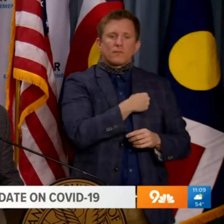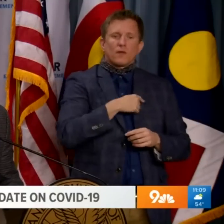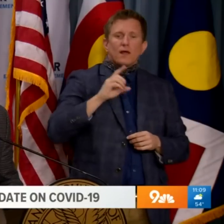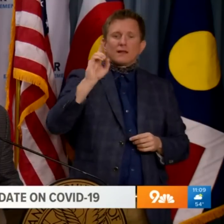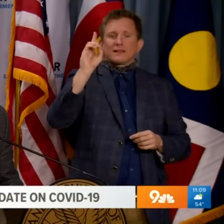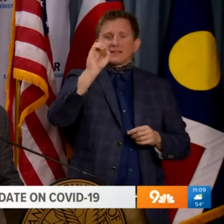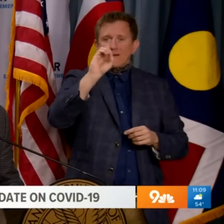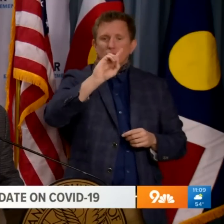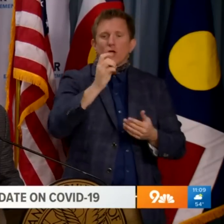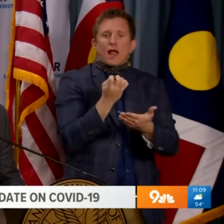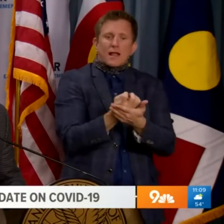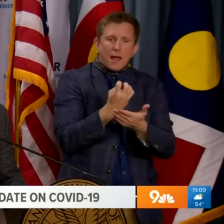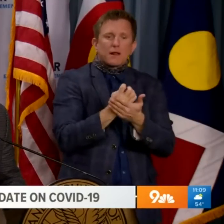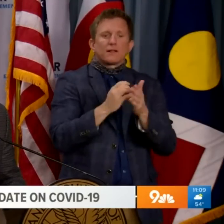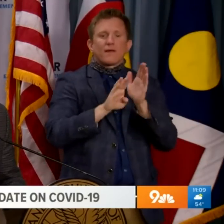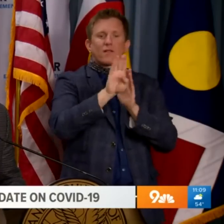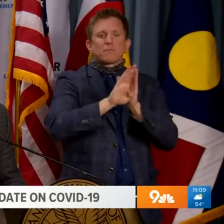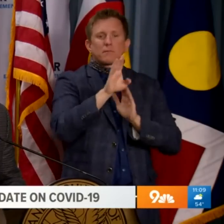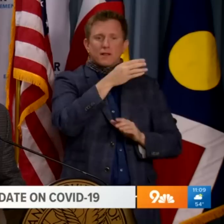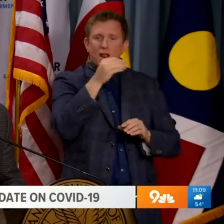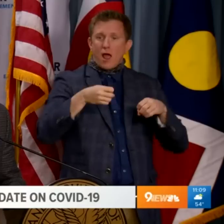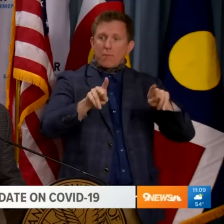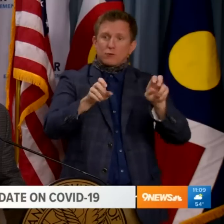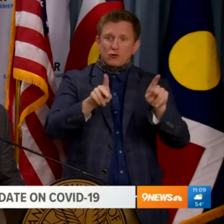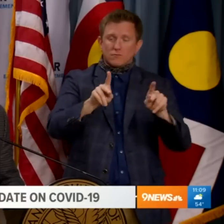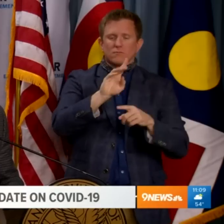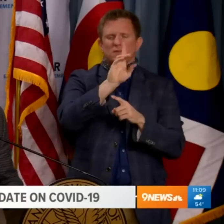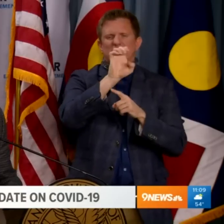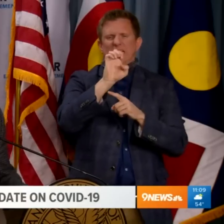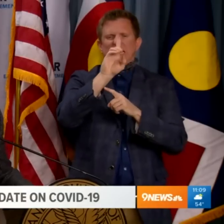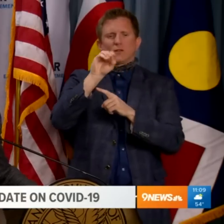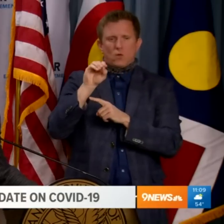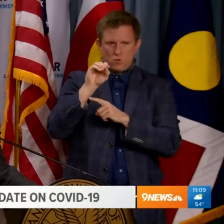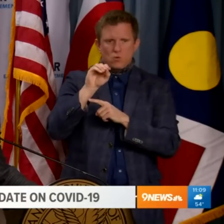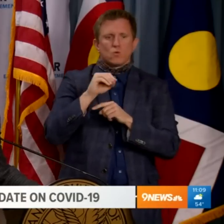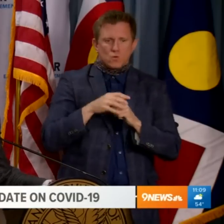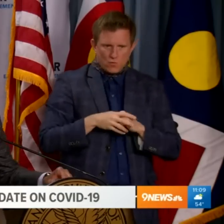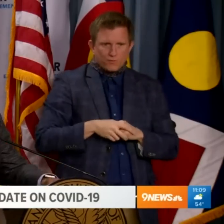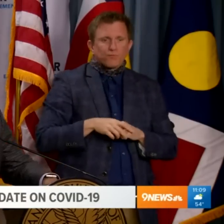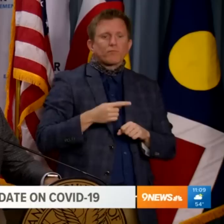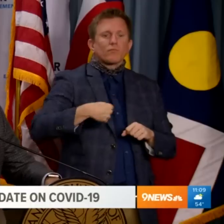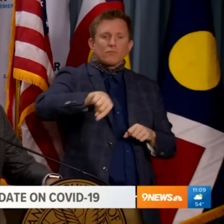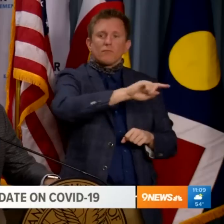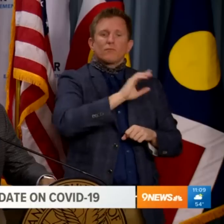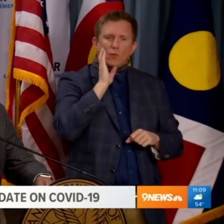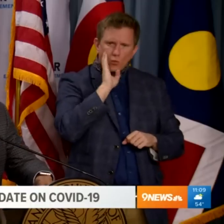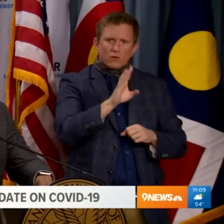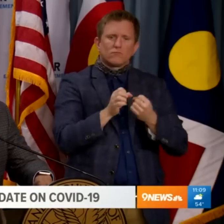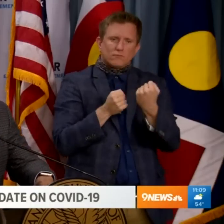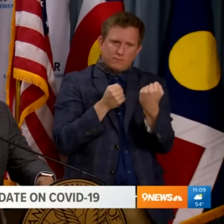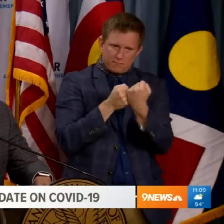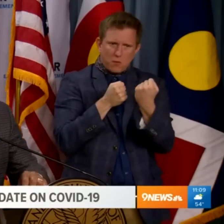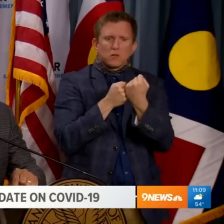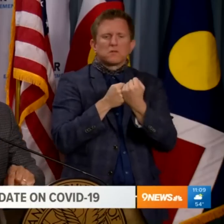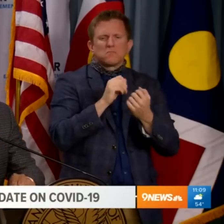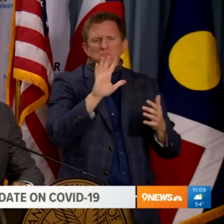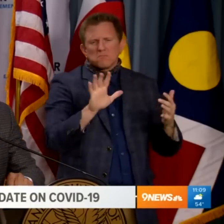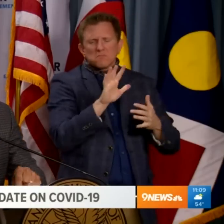coming forward with their support, as well as to the Downtown Denver Partnership membership.